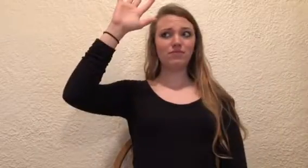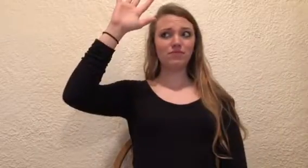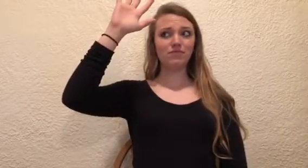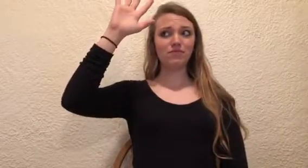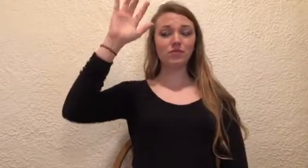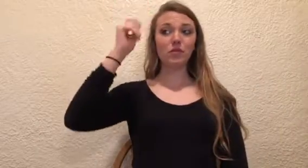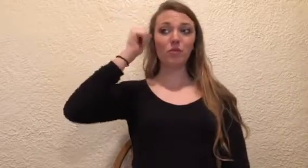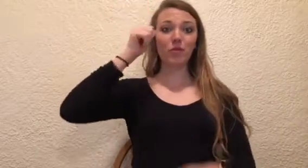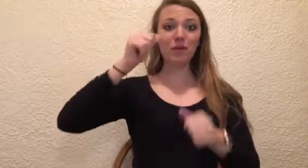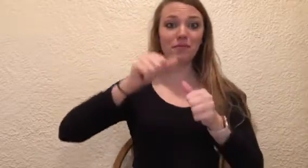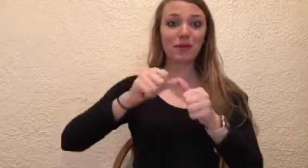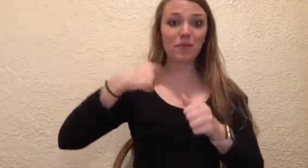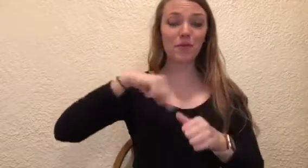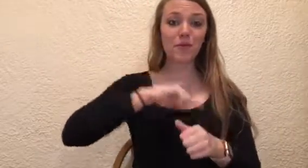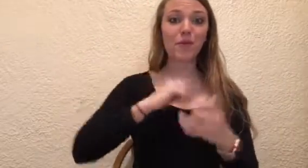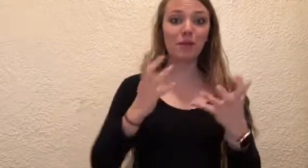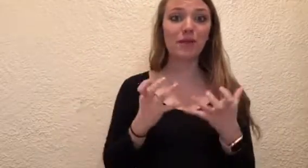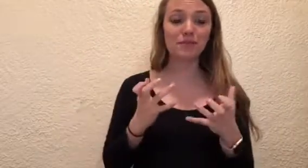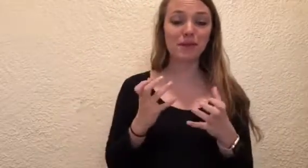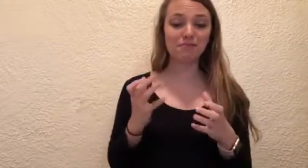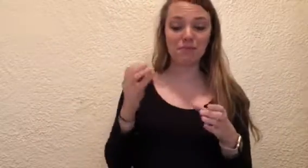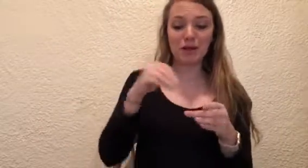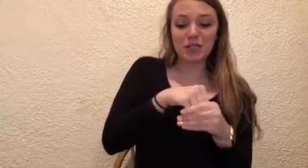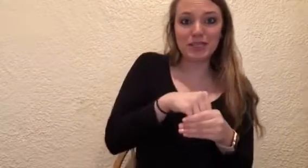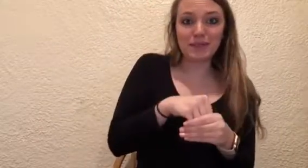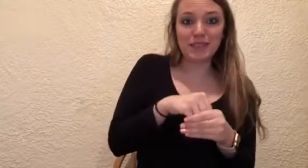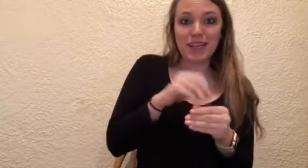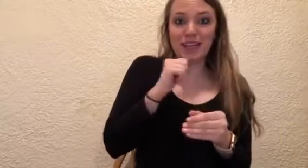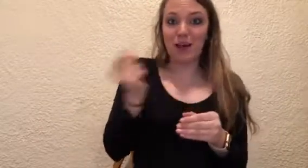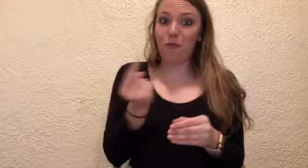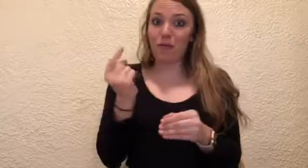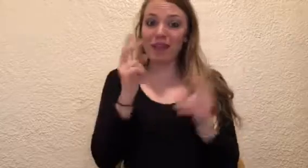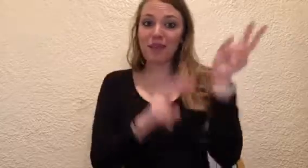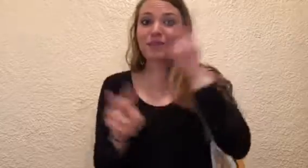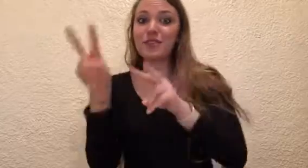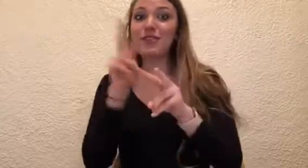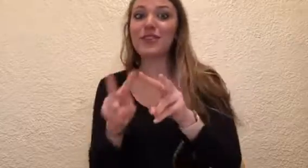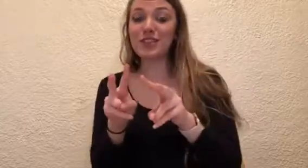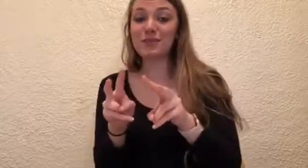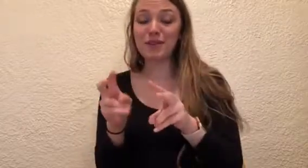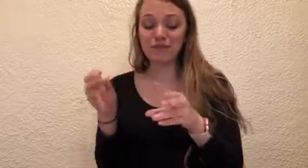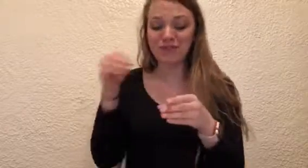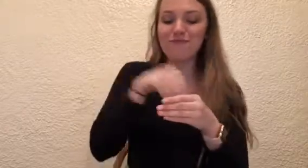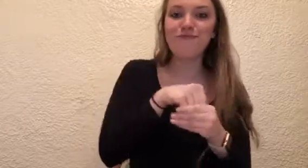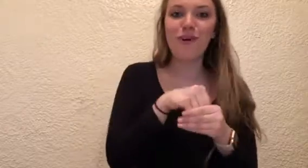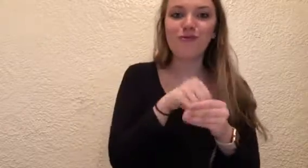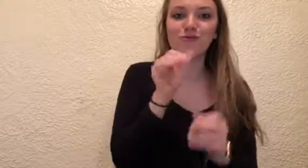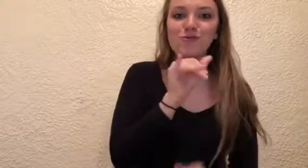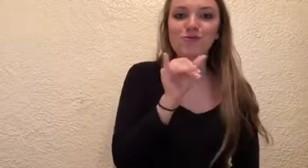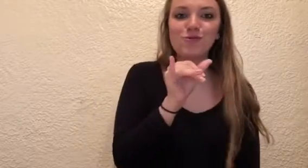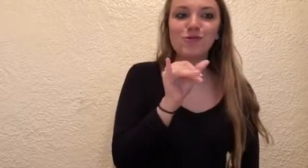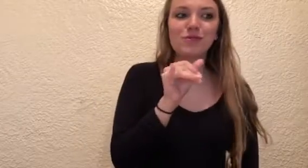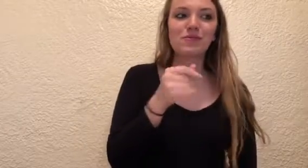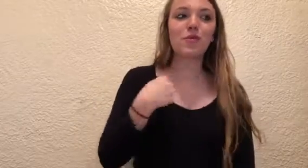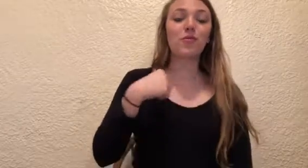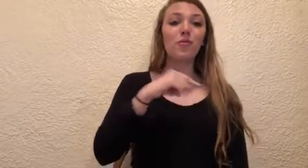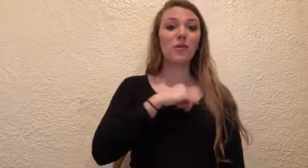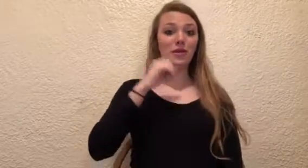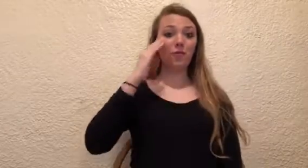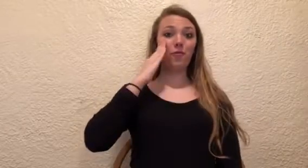be participants, not observers. Okay? We're going to observe, but we want to take part in